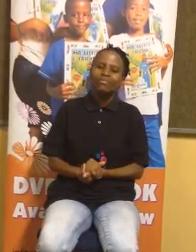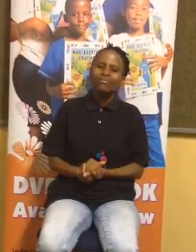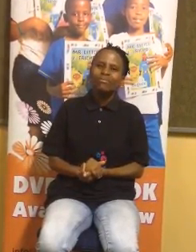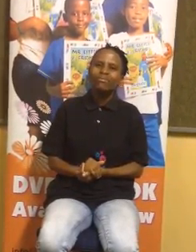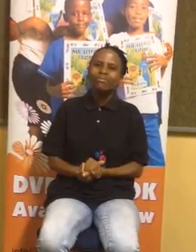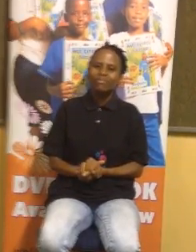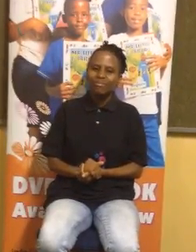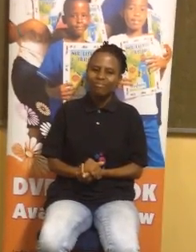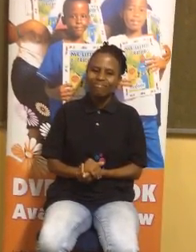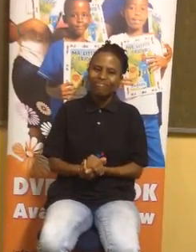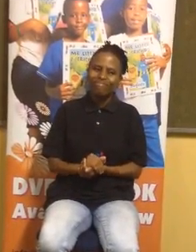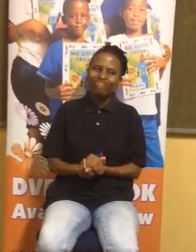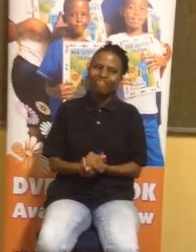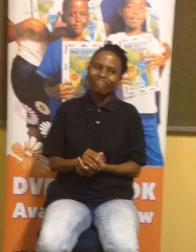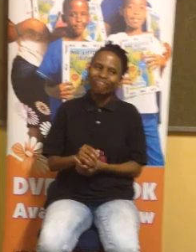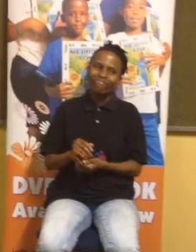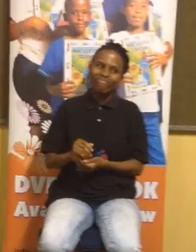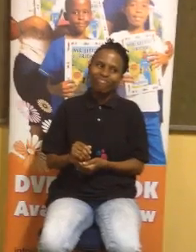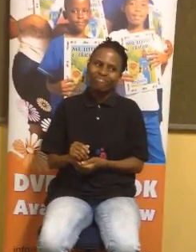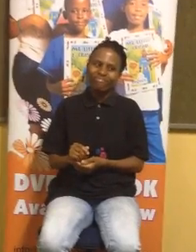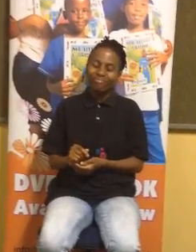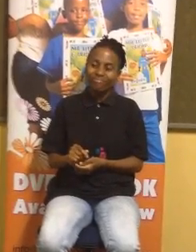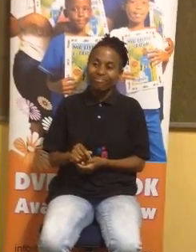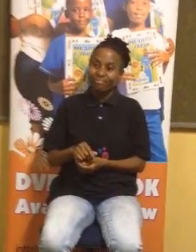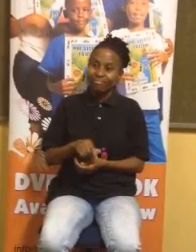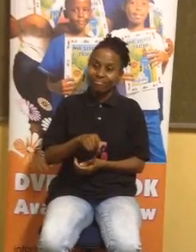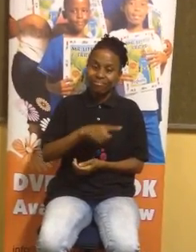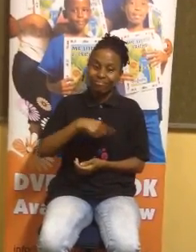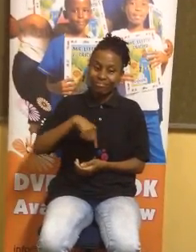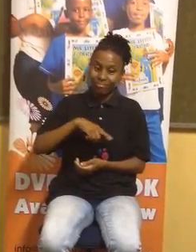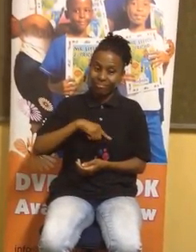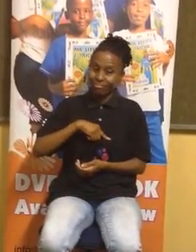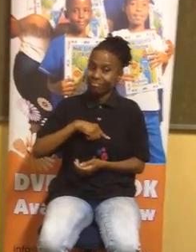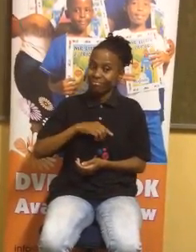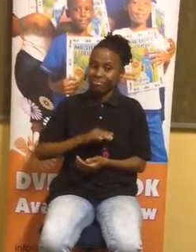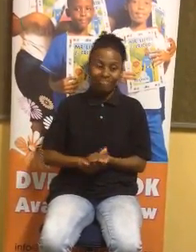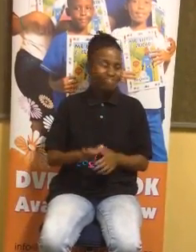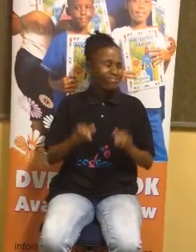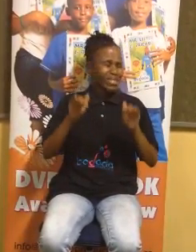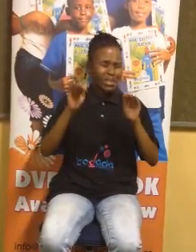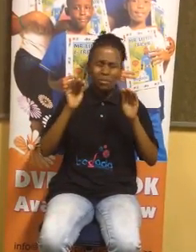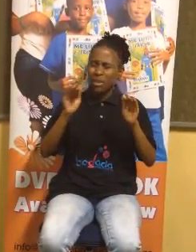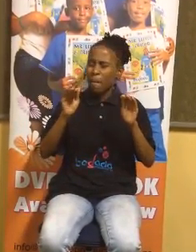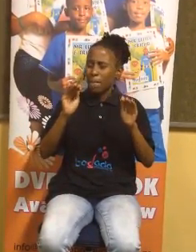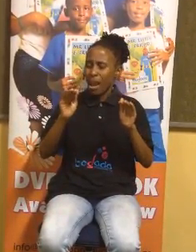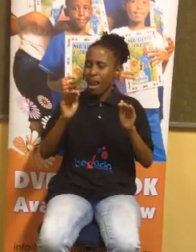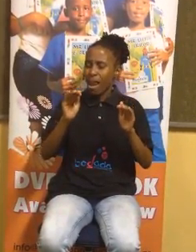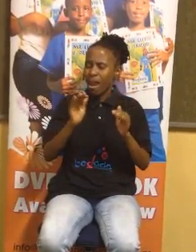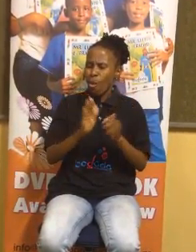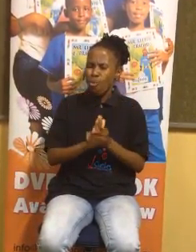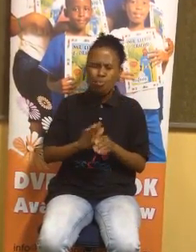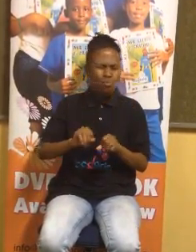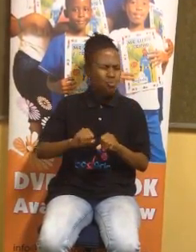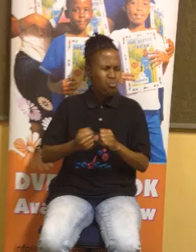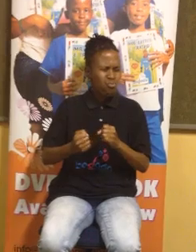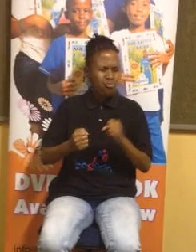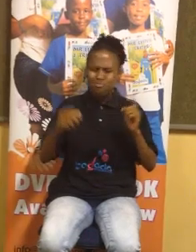As human beings, we harm nature by littering at home, at school